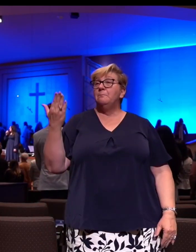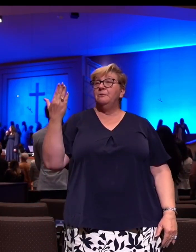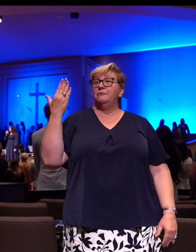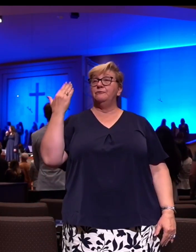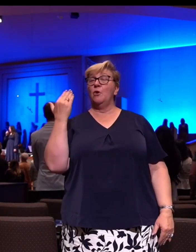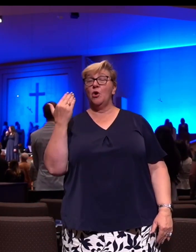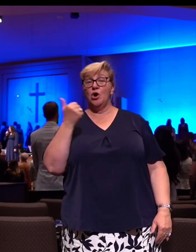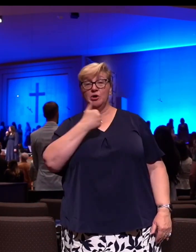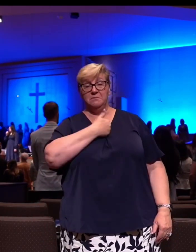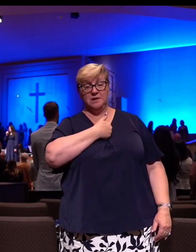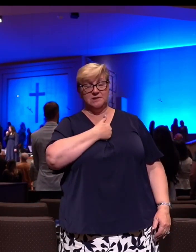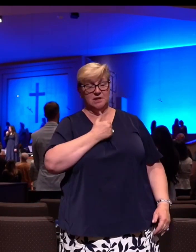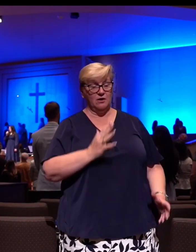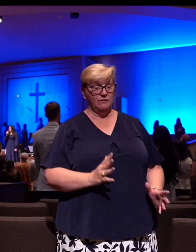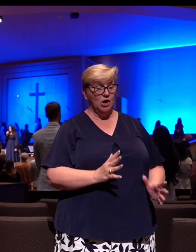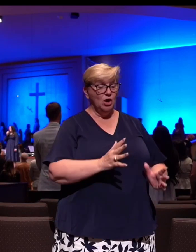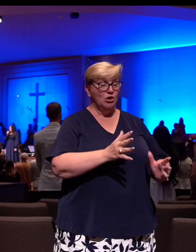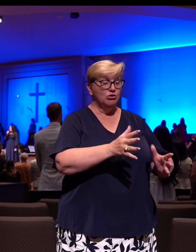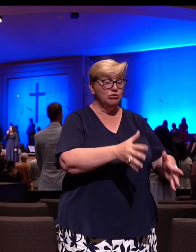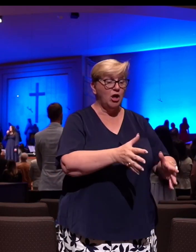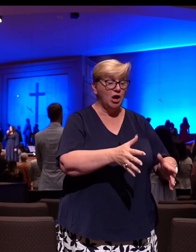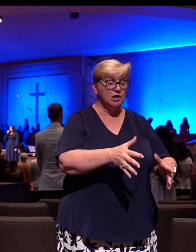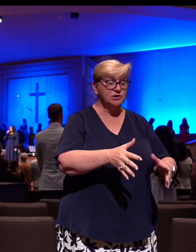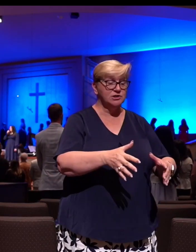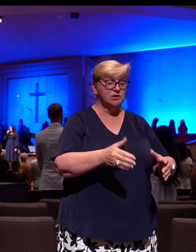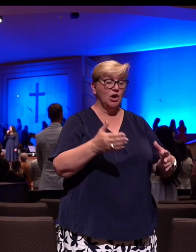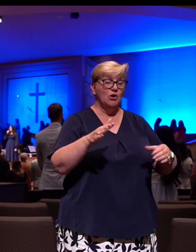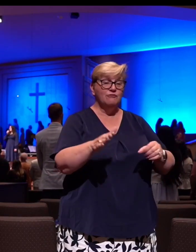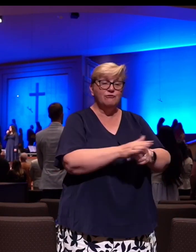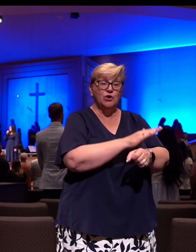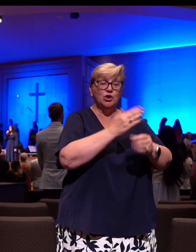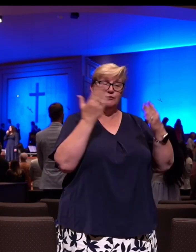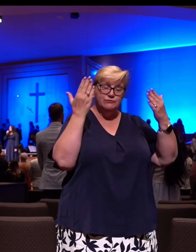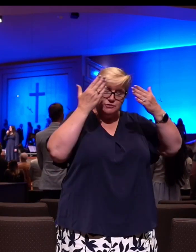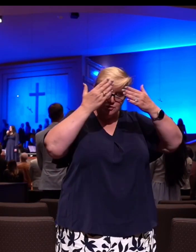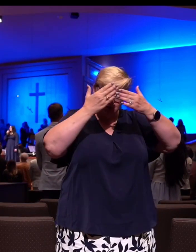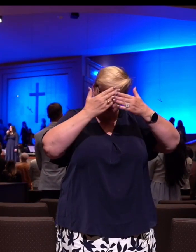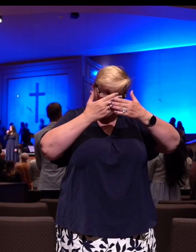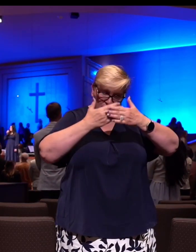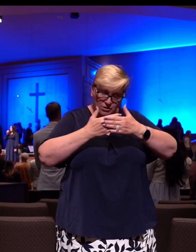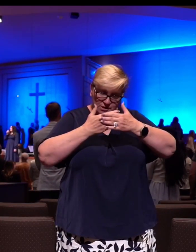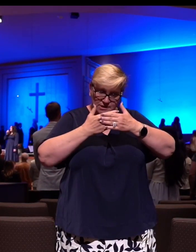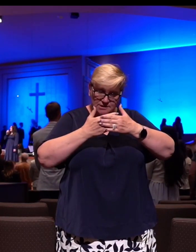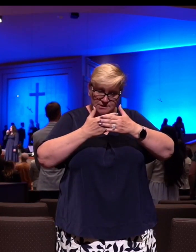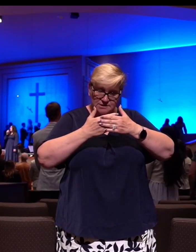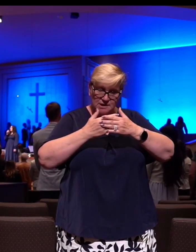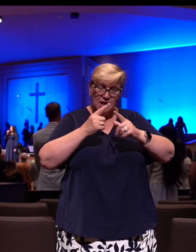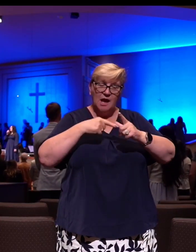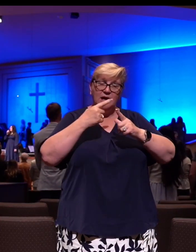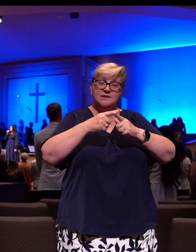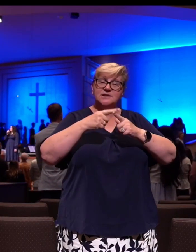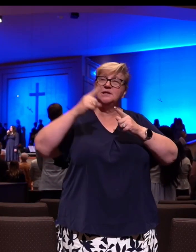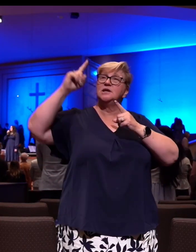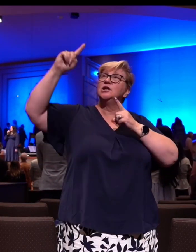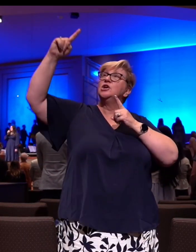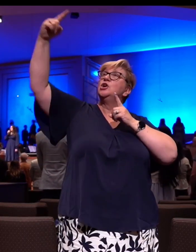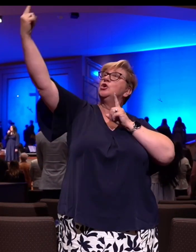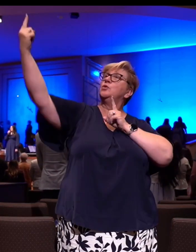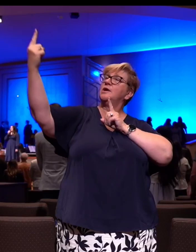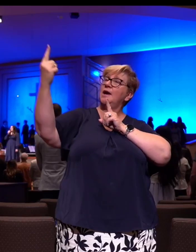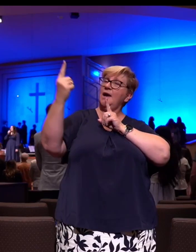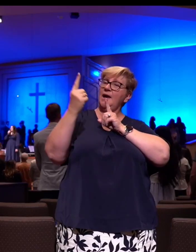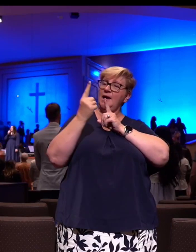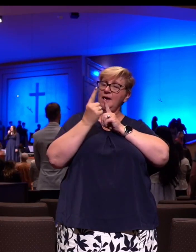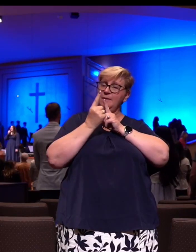I was lost in utter darkness, till you came and